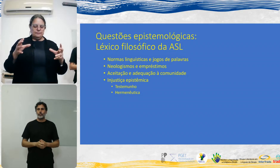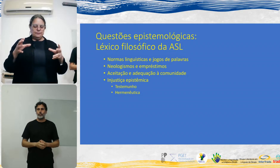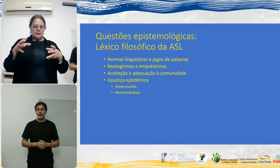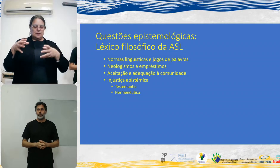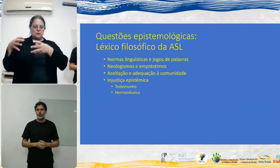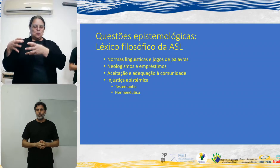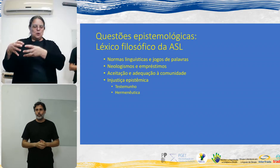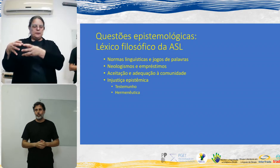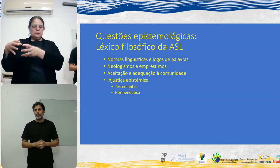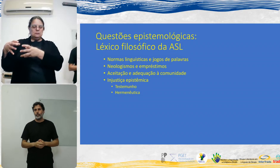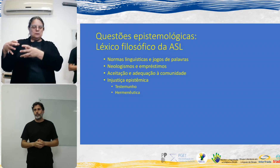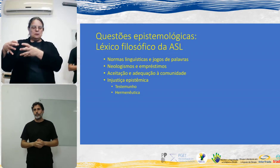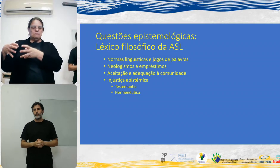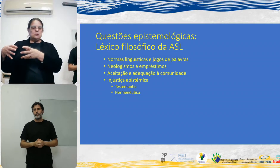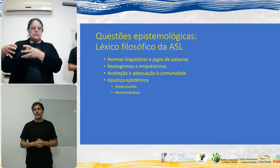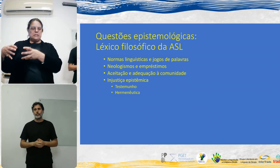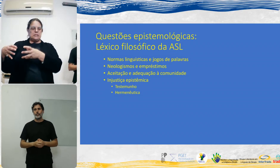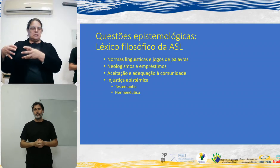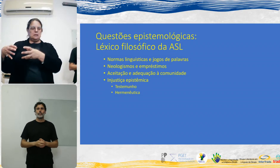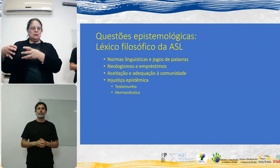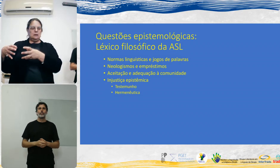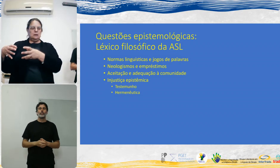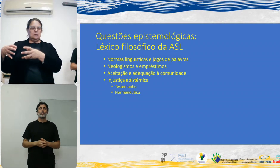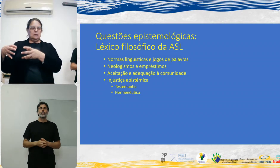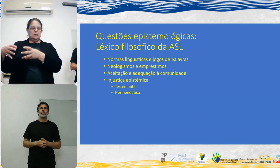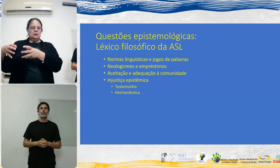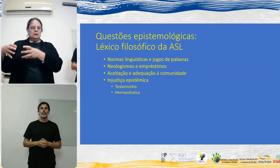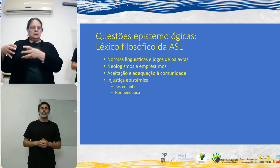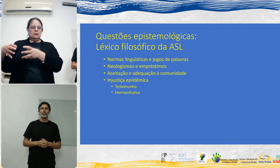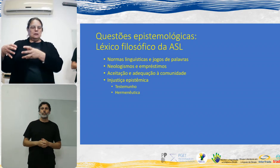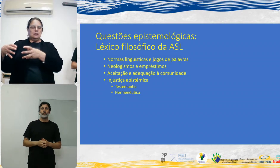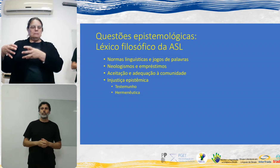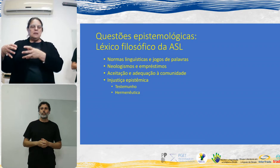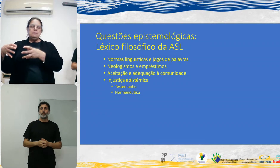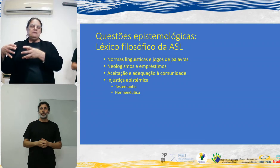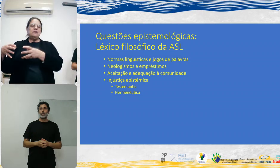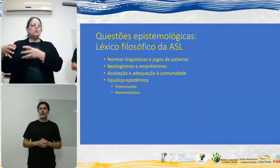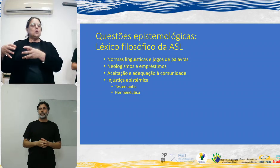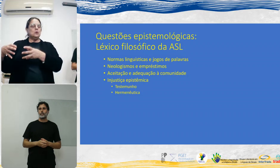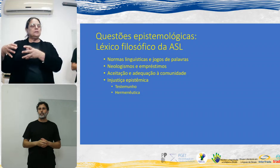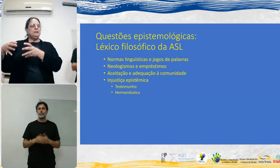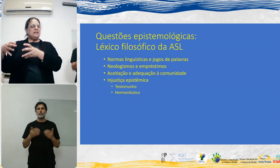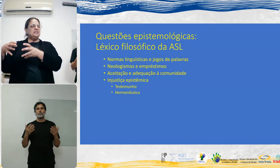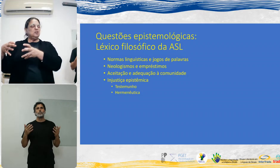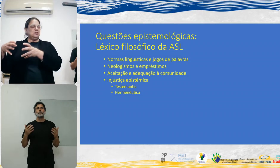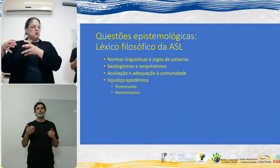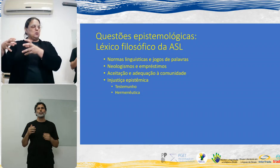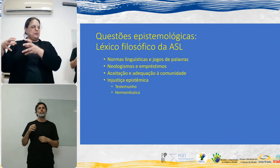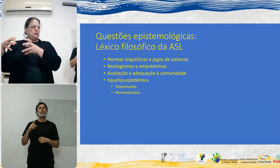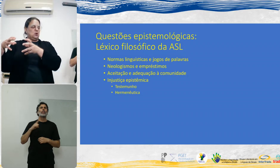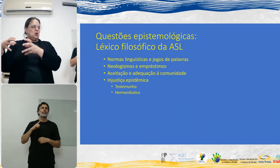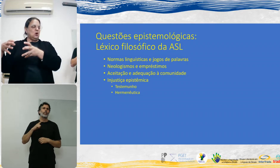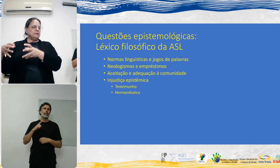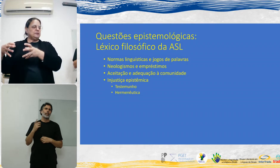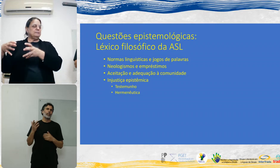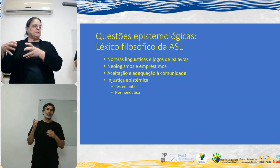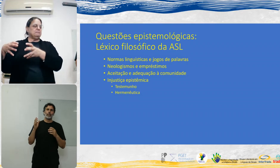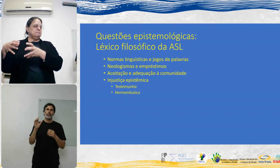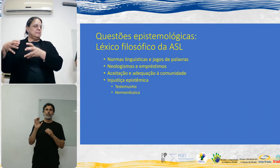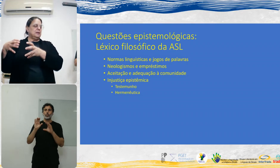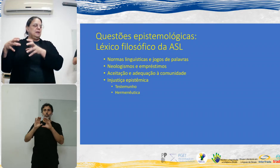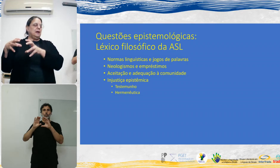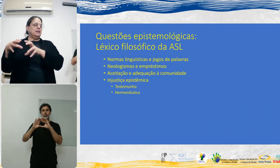concepts in one community, and maybe even words, but let's just go with